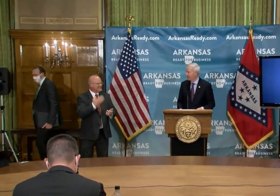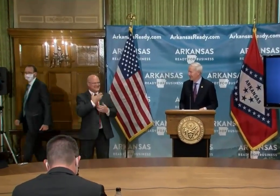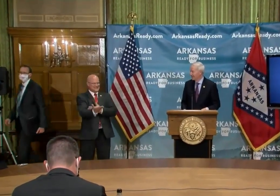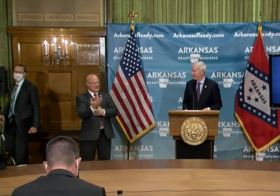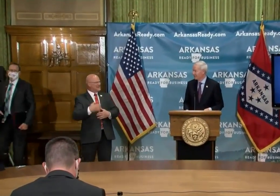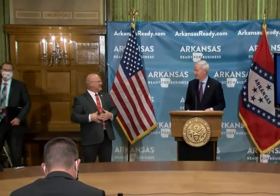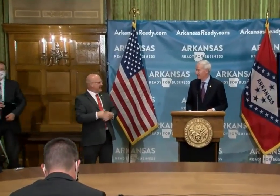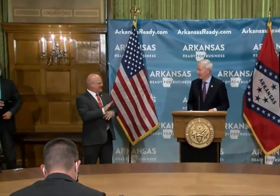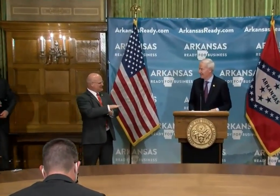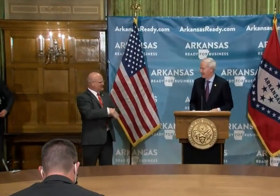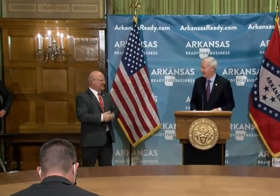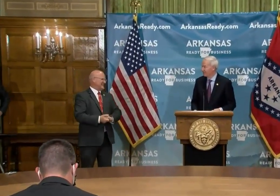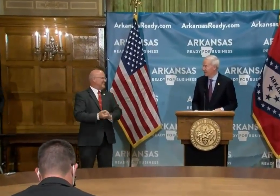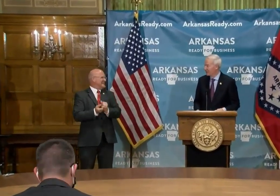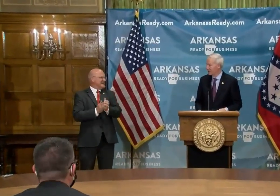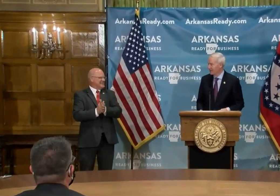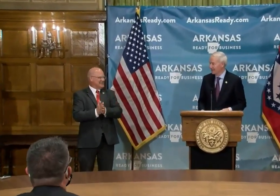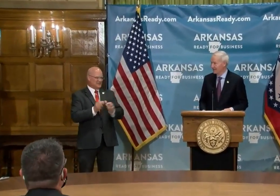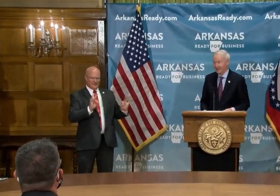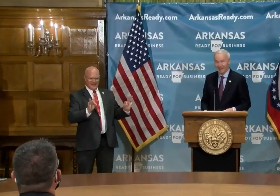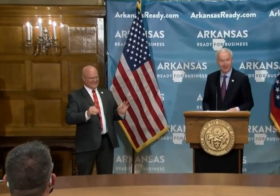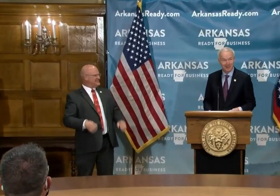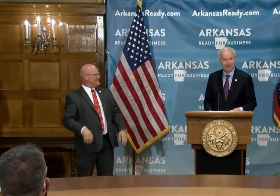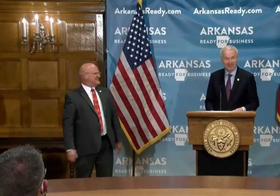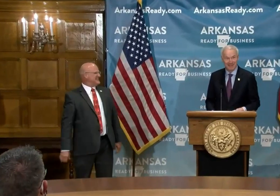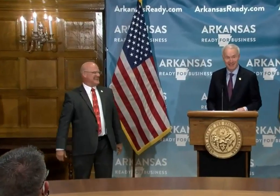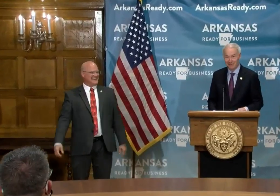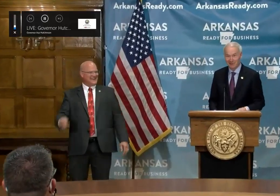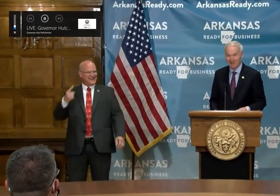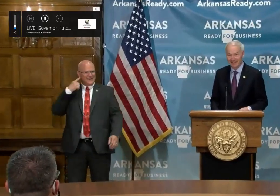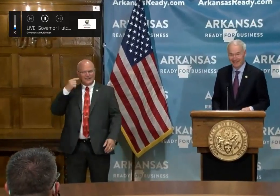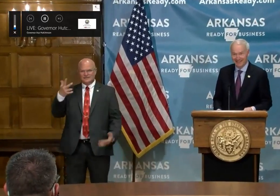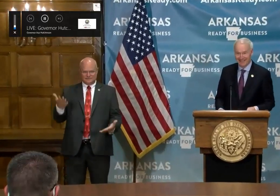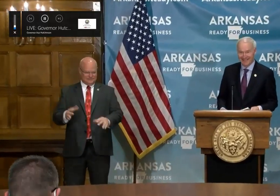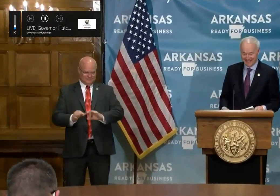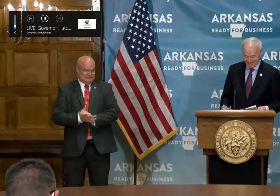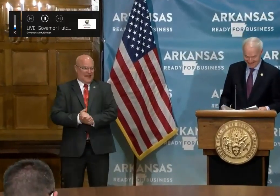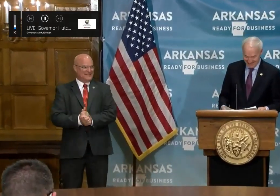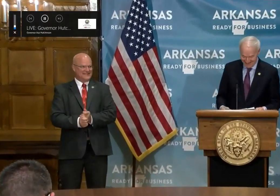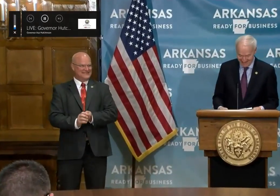Good morning. Good afternoon. Am I early? I heard somebody say I was early.